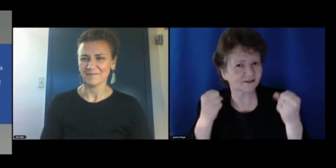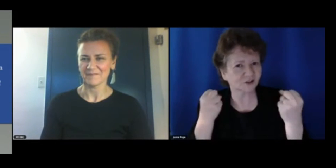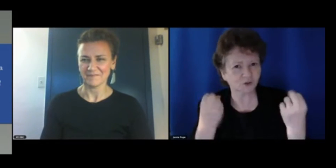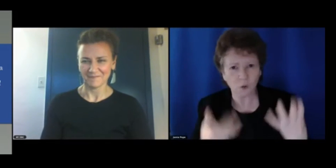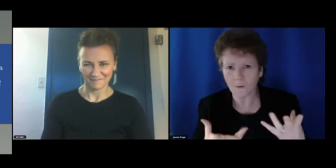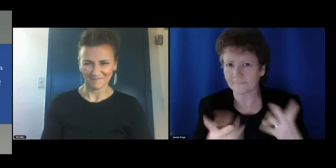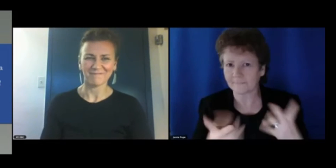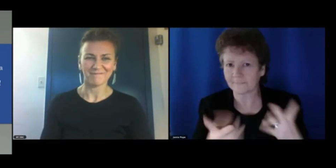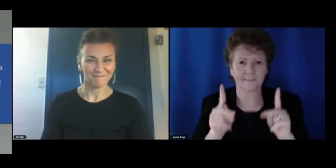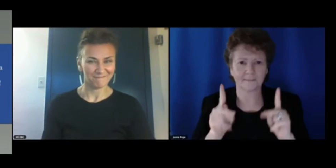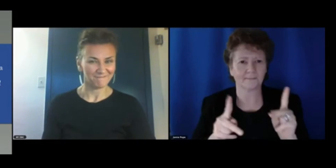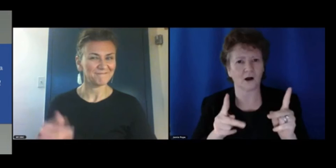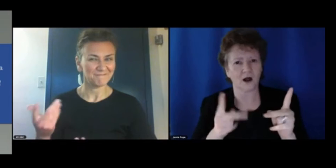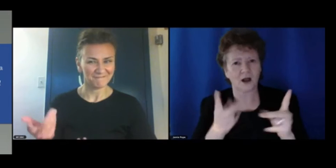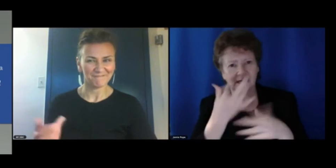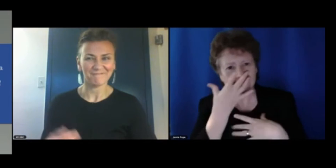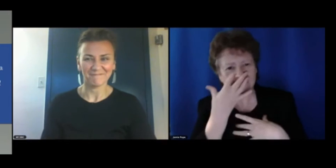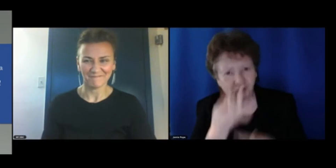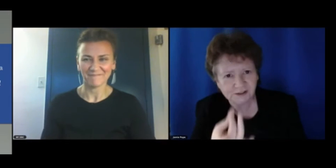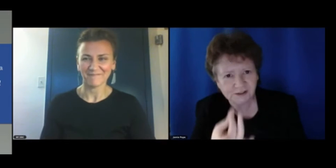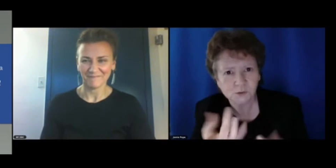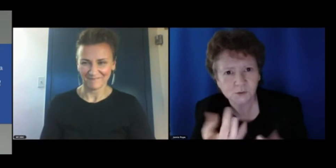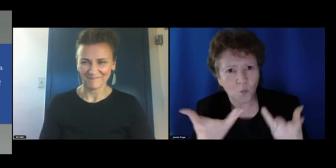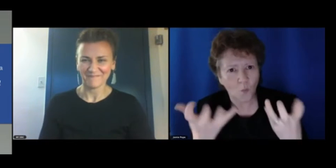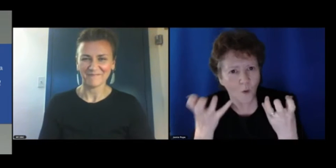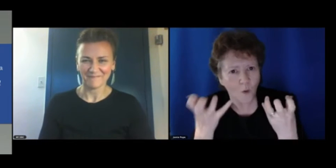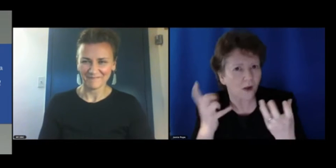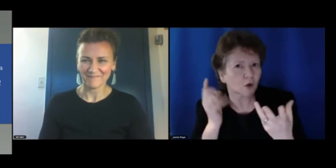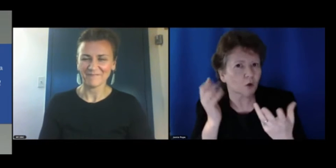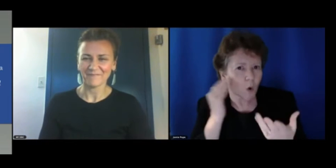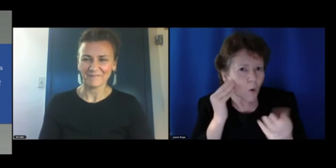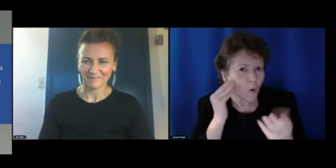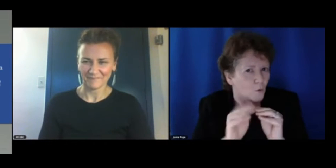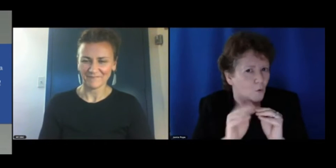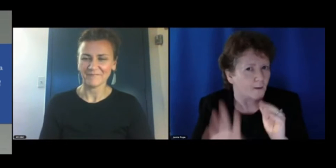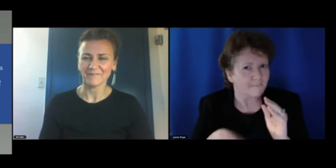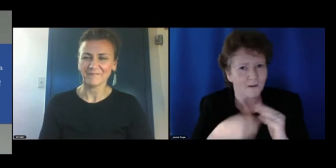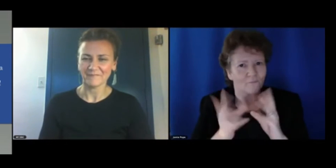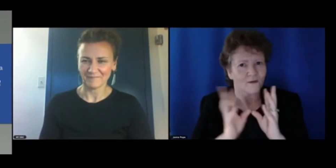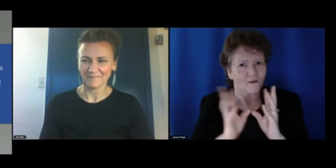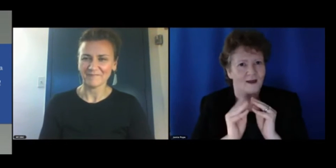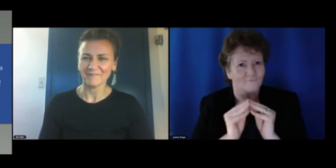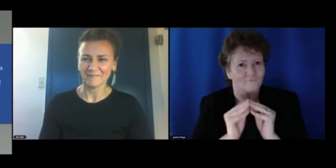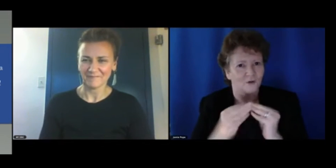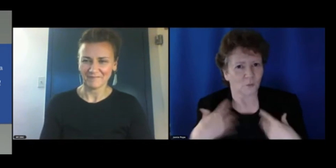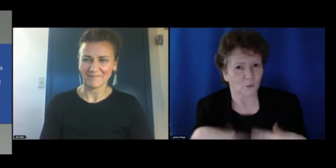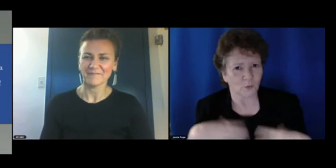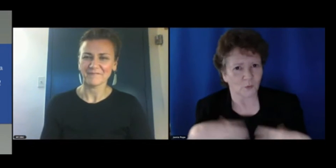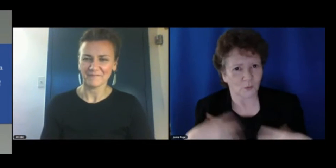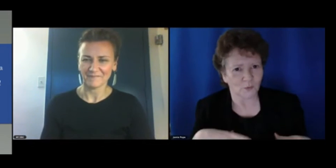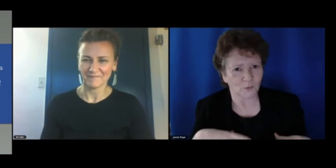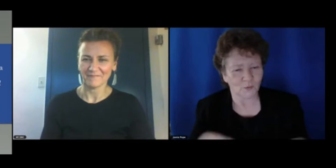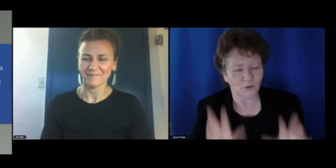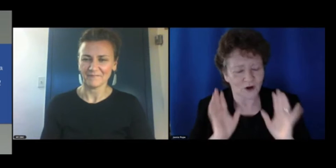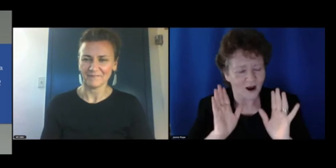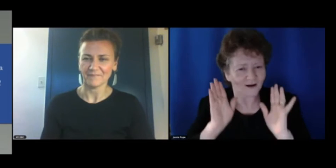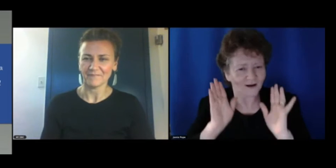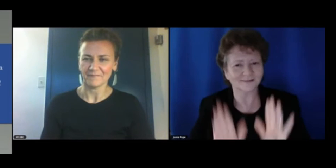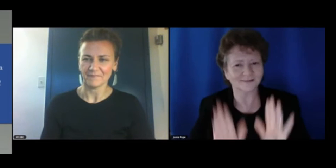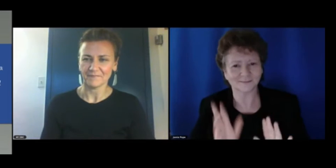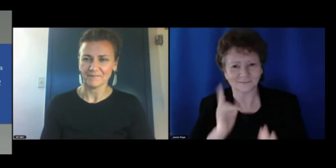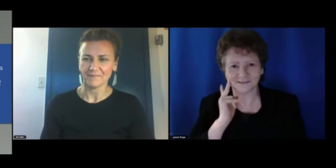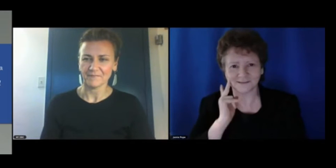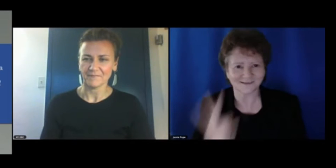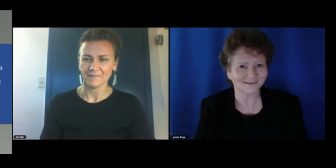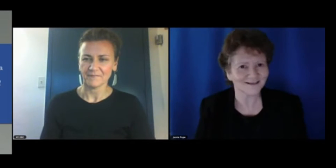that. And we were shocked by so many people who were interested and wanted to know more about the conference.